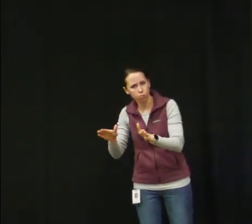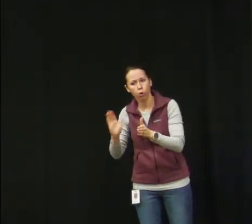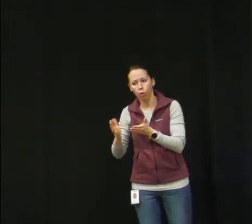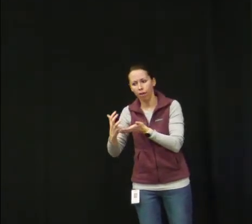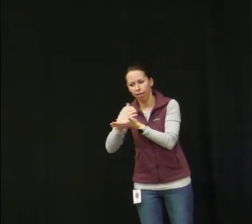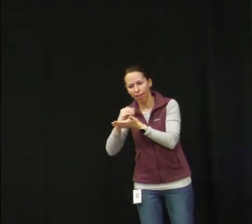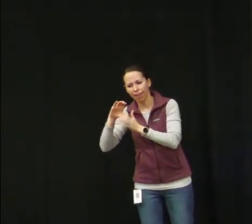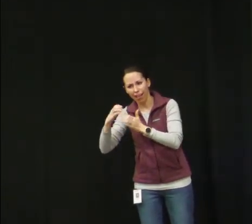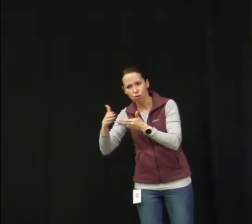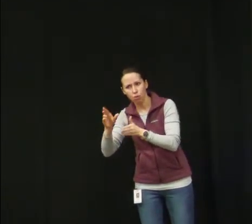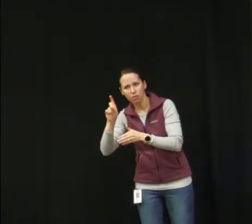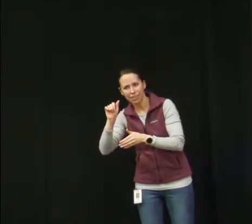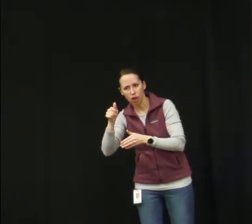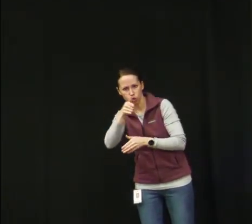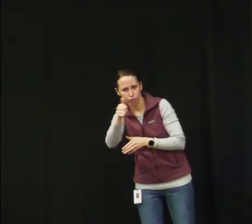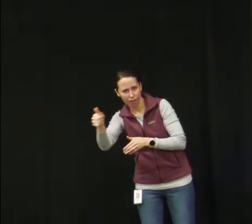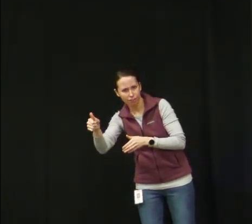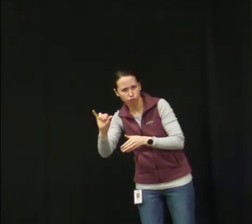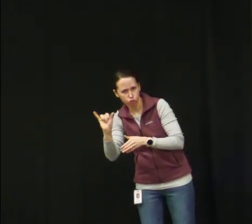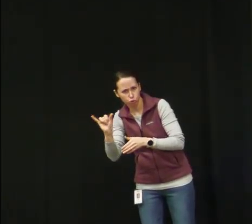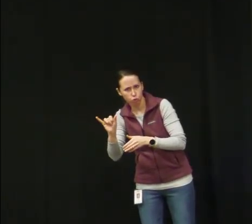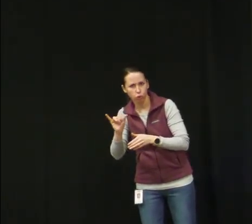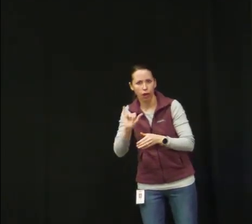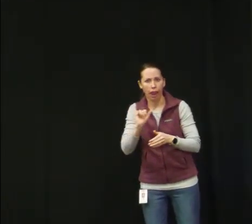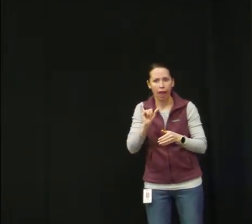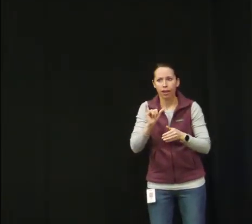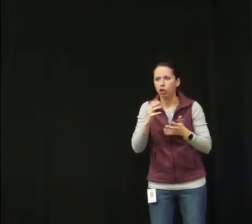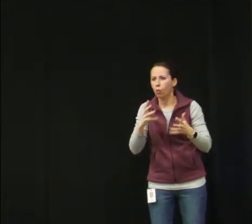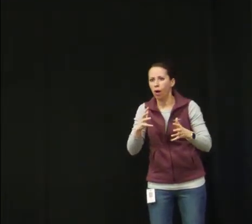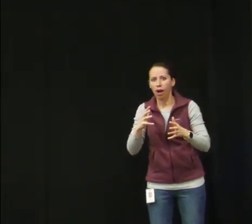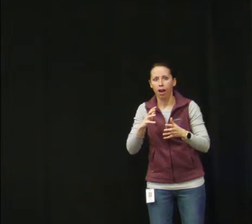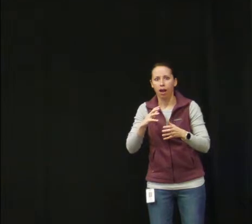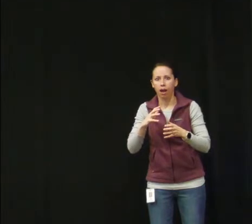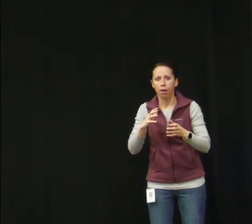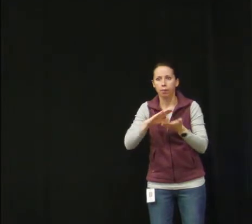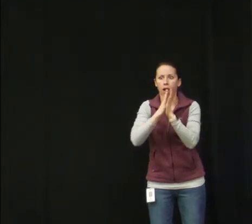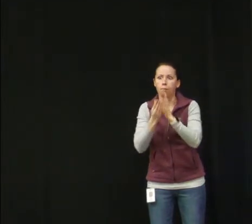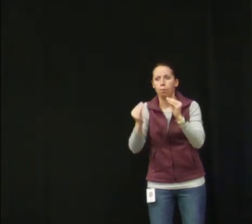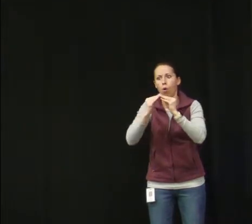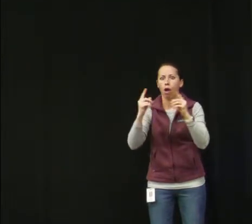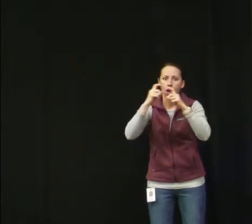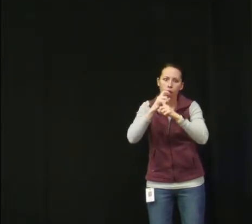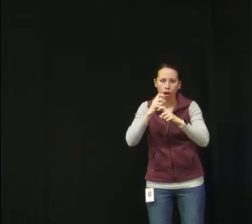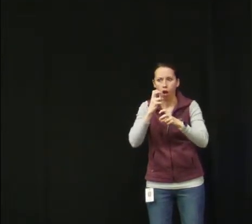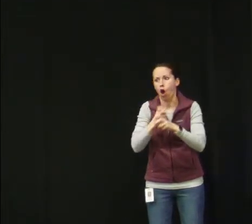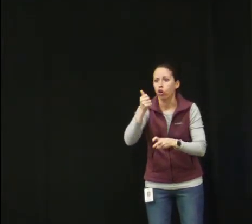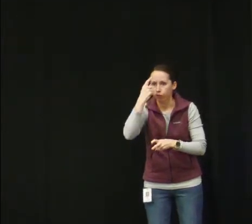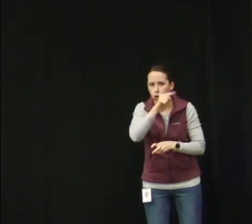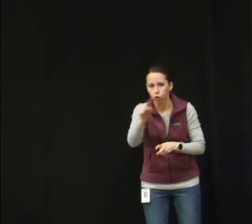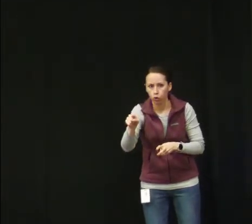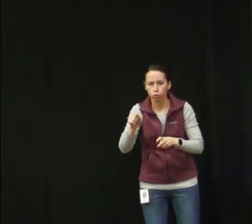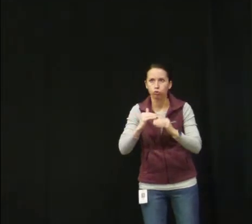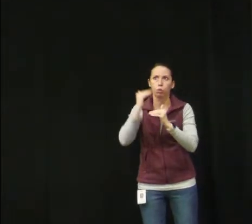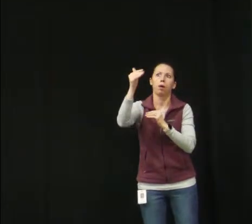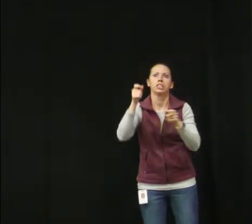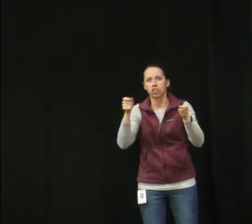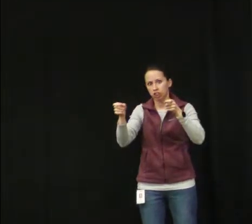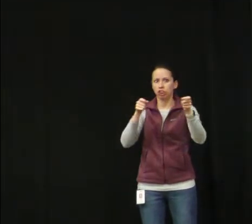classroom data for that. So it's kind of like, don't make it so hard on yourself by having so much to manage.